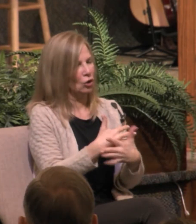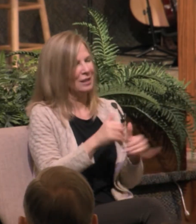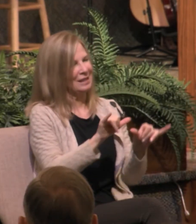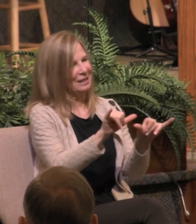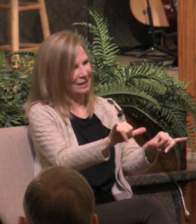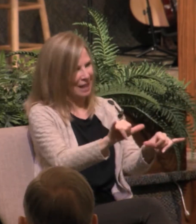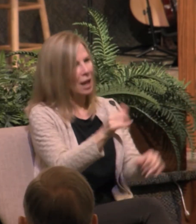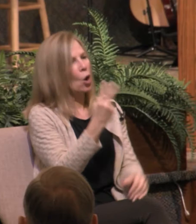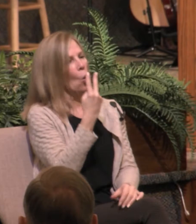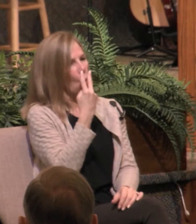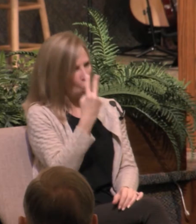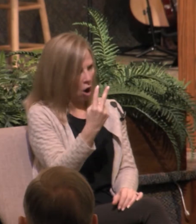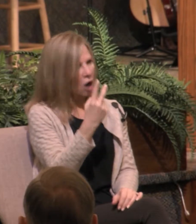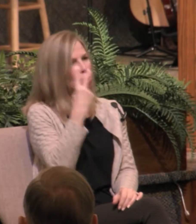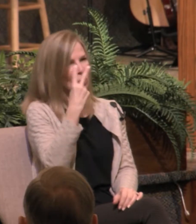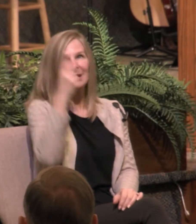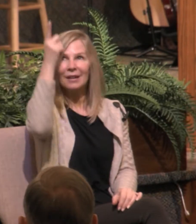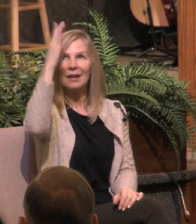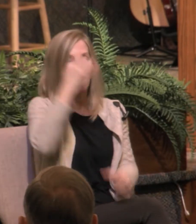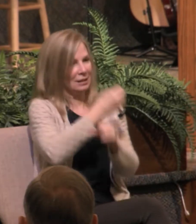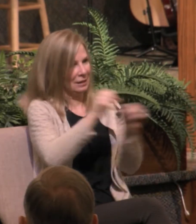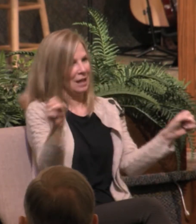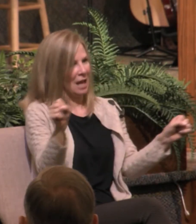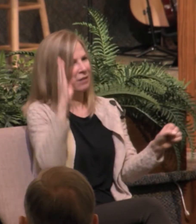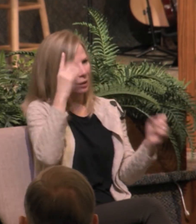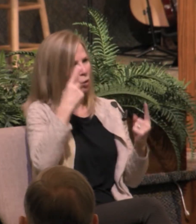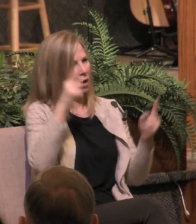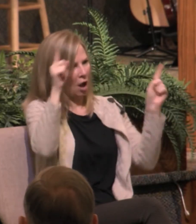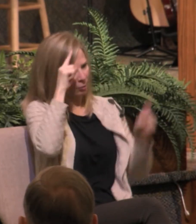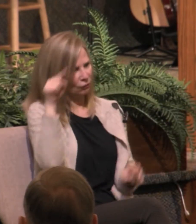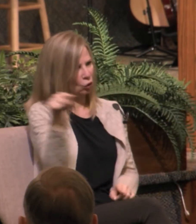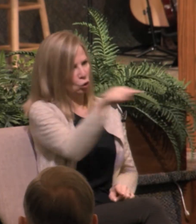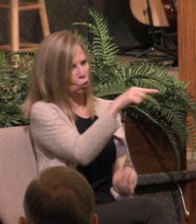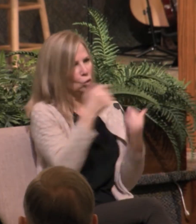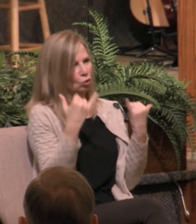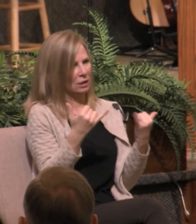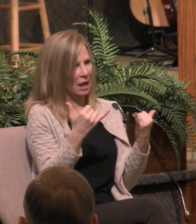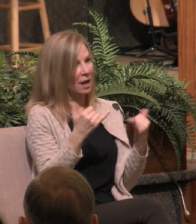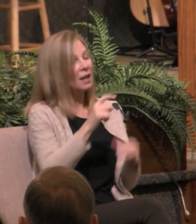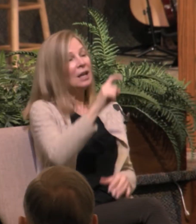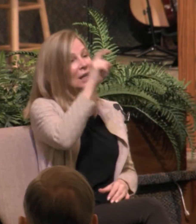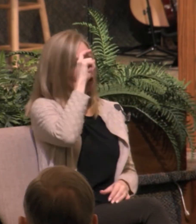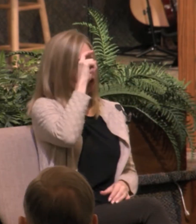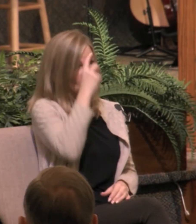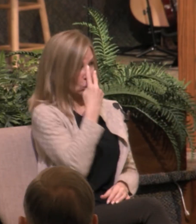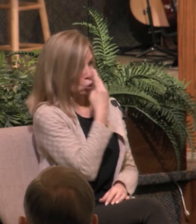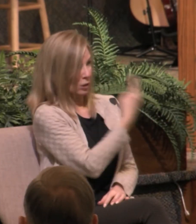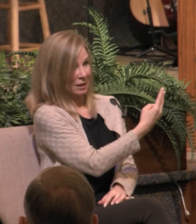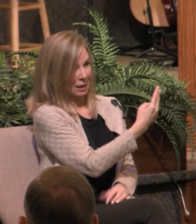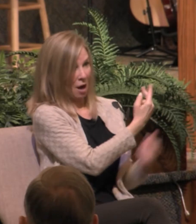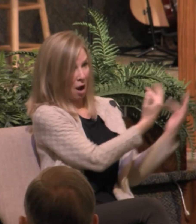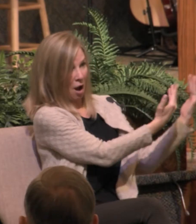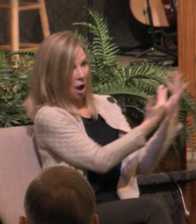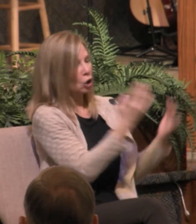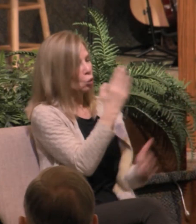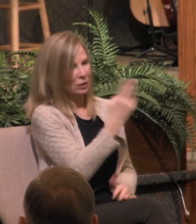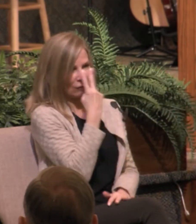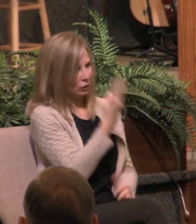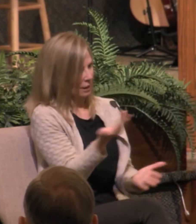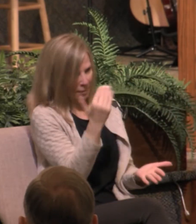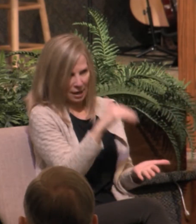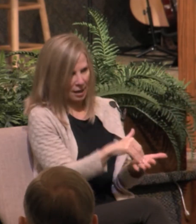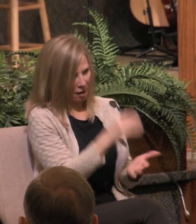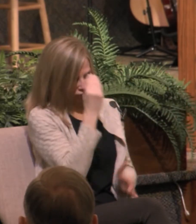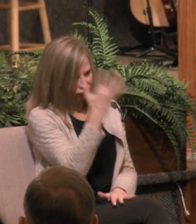see the salvation of the Lord, which he will accomplish for you today. For the Egyptians whom you have seen today, you will never see them